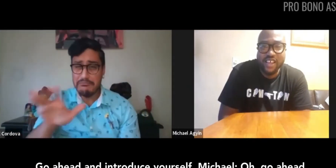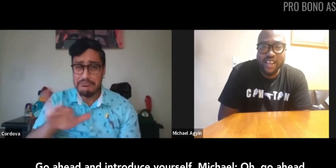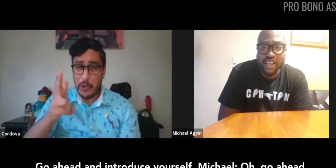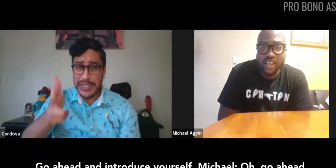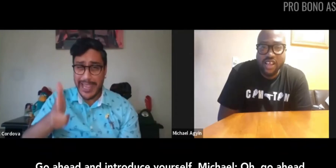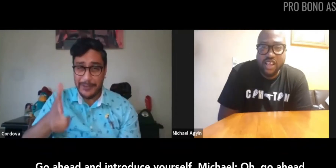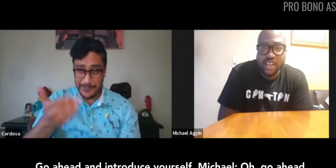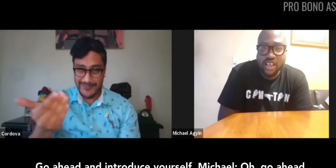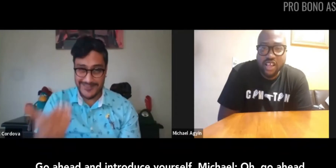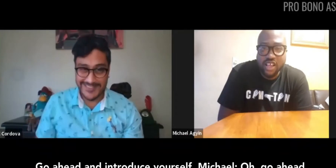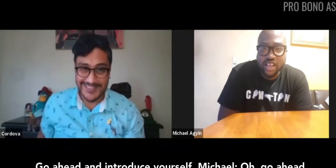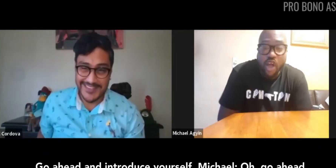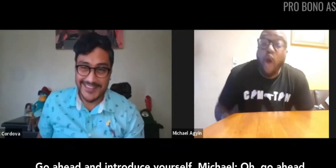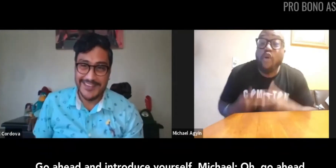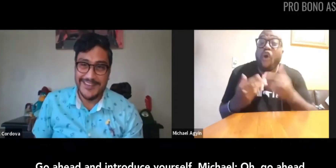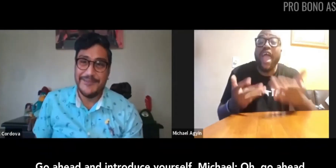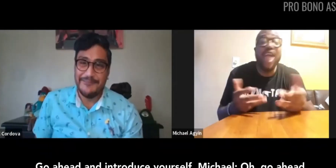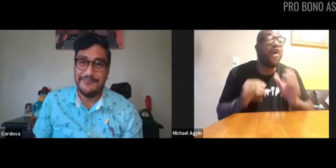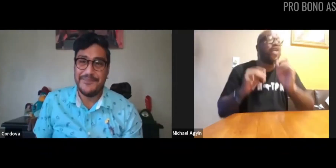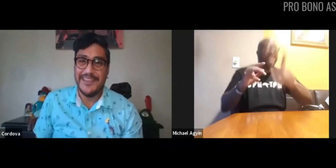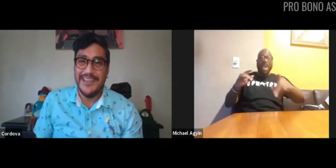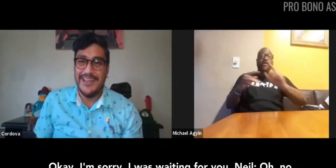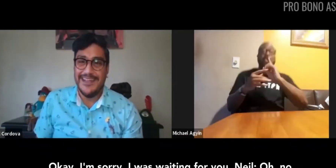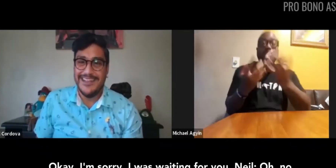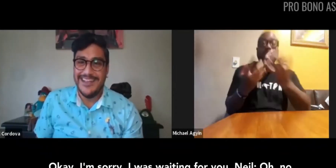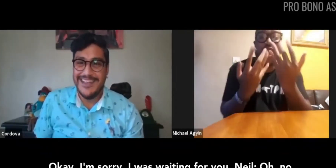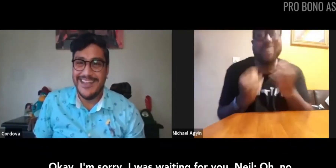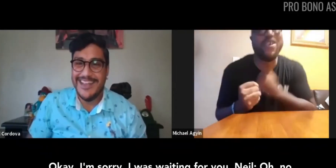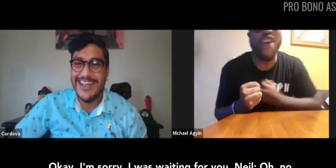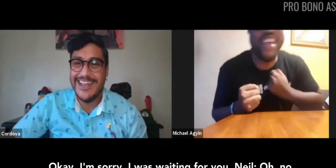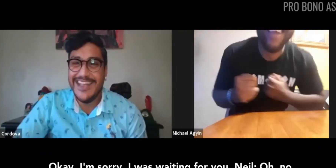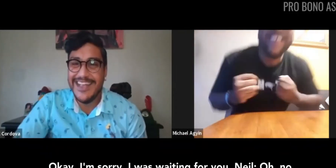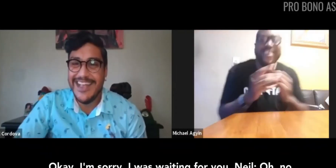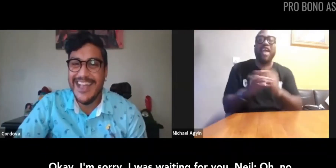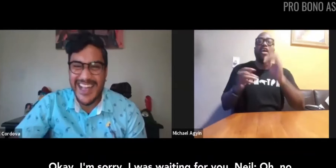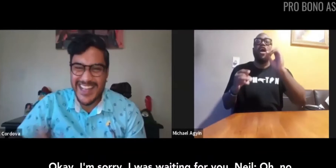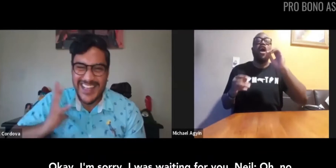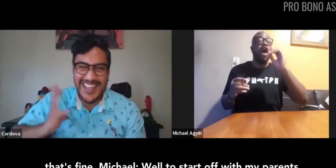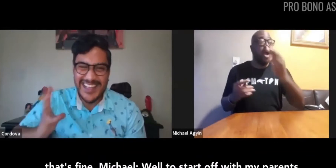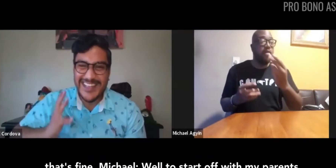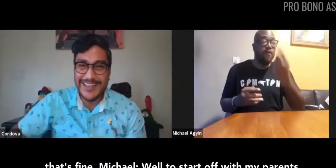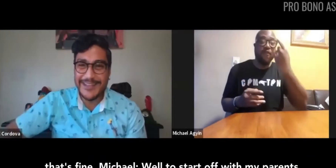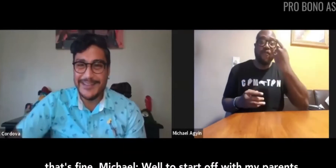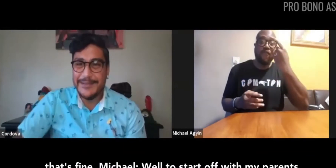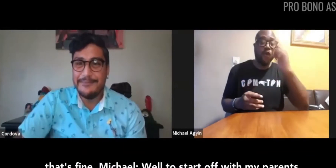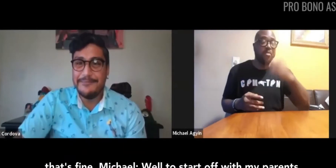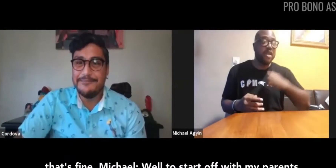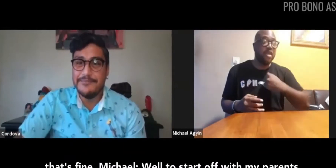Go ahead and introduce yourself. Oh, go ahead. Okay, I'm sorry. I was waiting for you. Oh, no, that's fine.